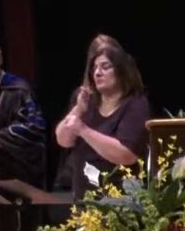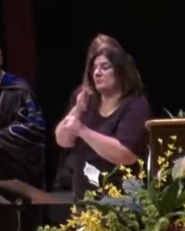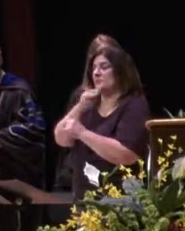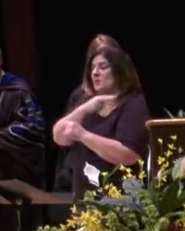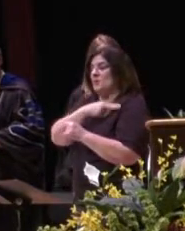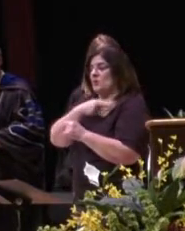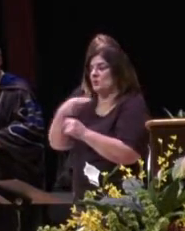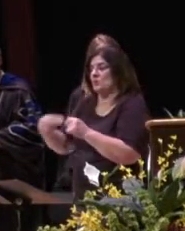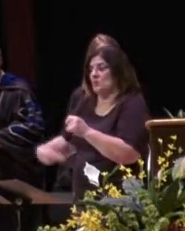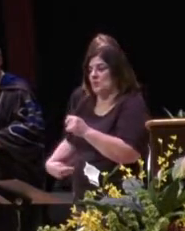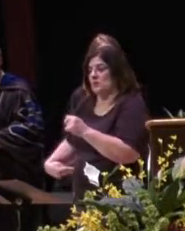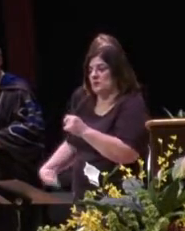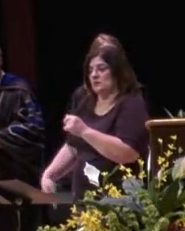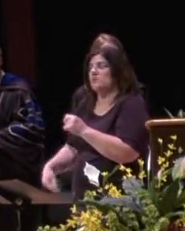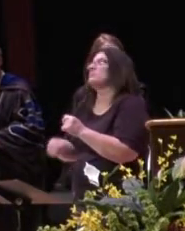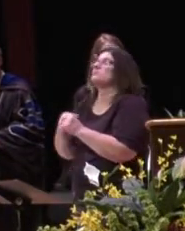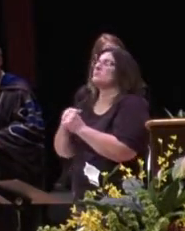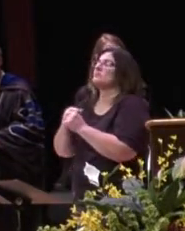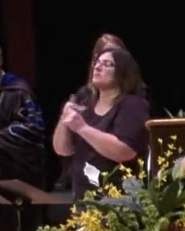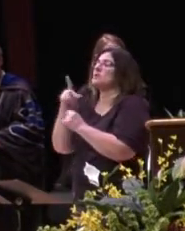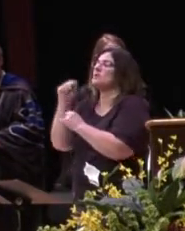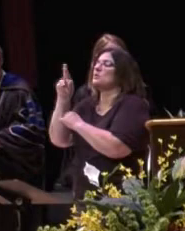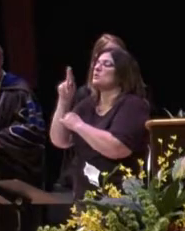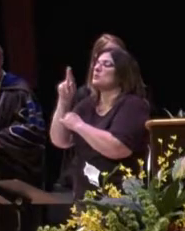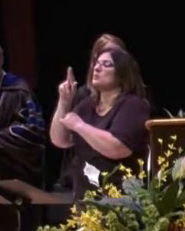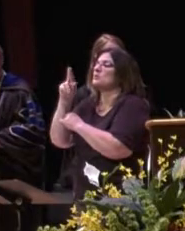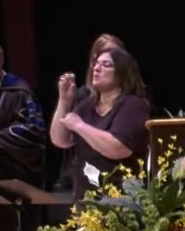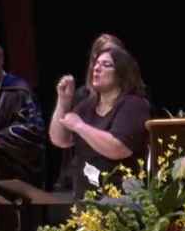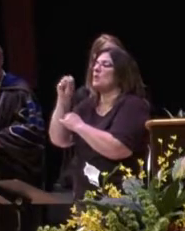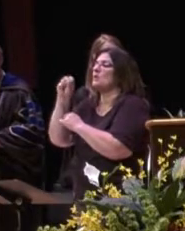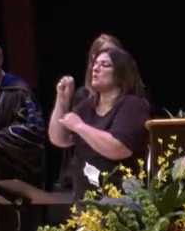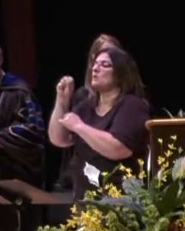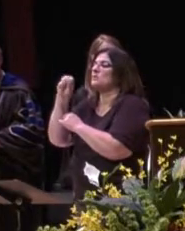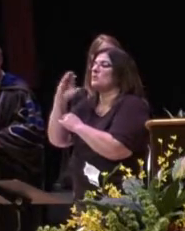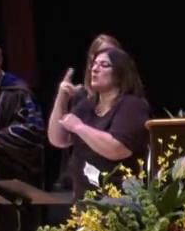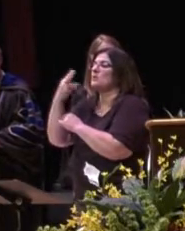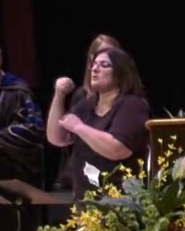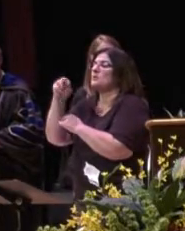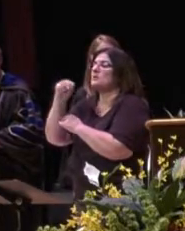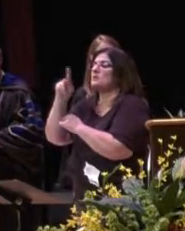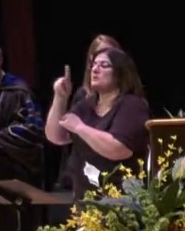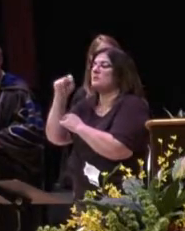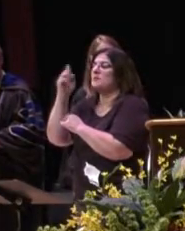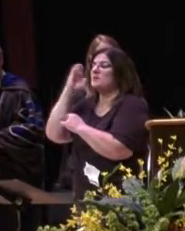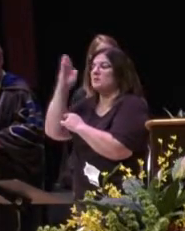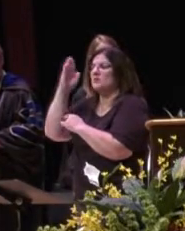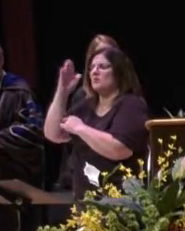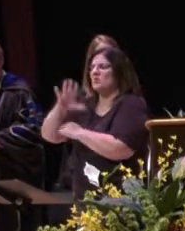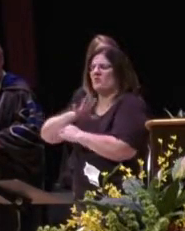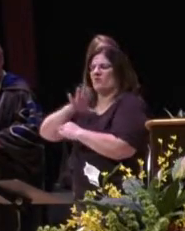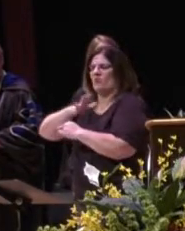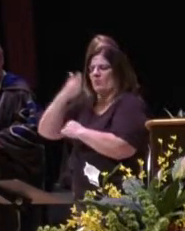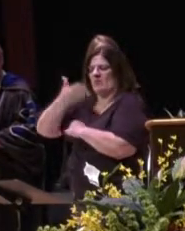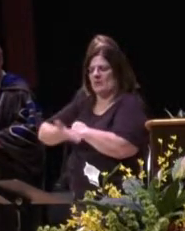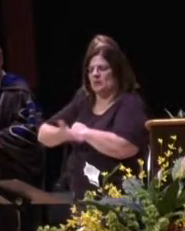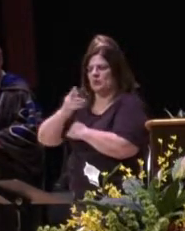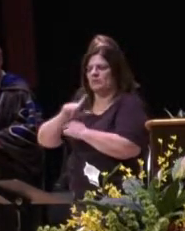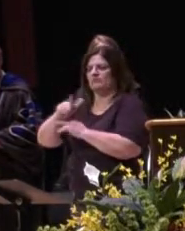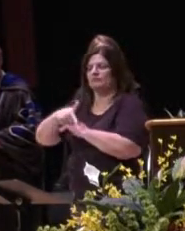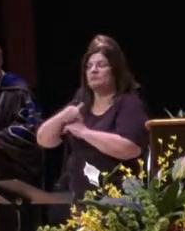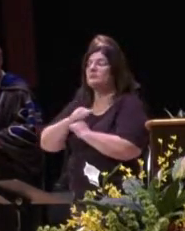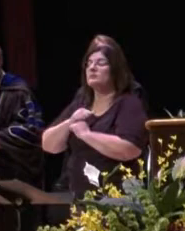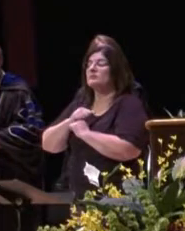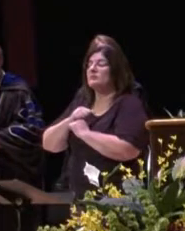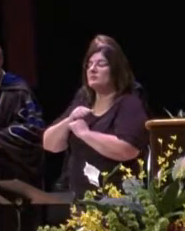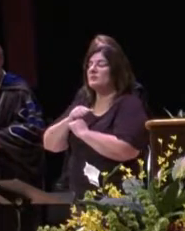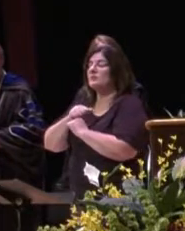Troy University. Dr. John Smith, our guest speaker, who will be formally introduced in a few minutes. And Dr. Ed